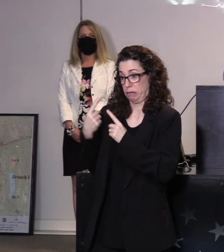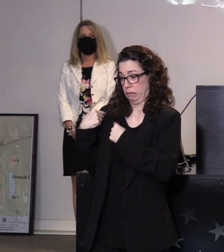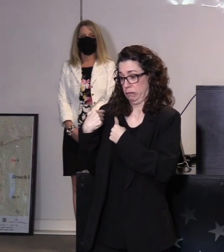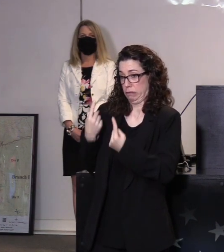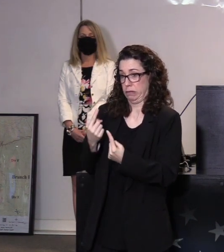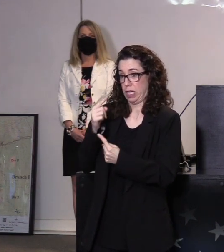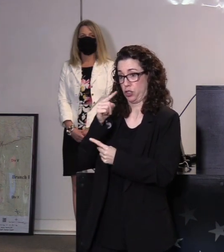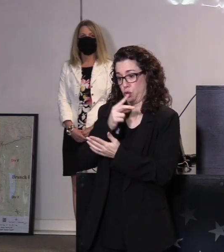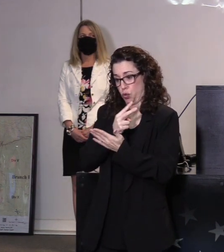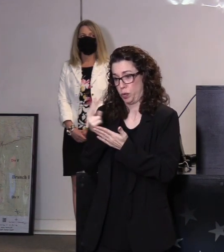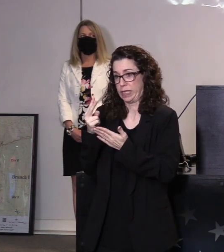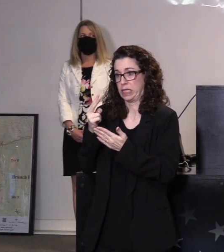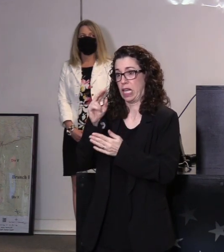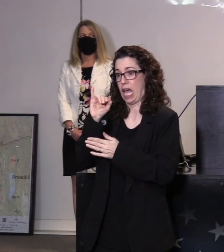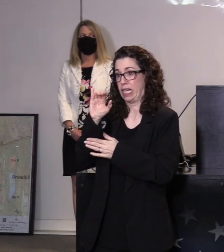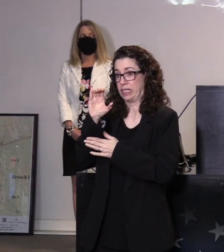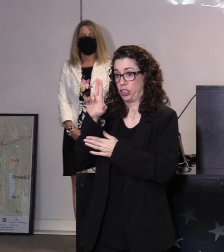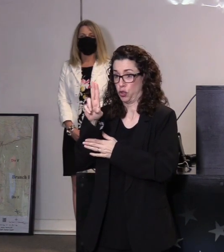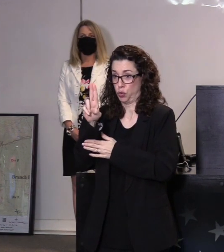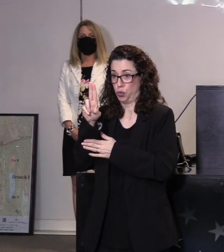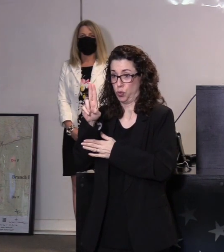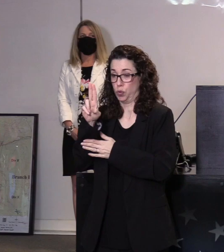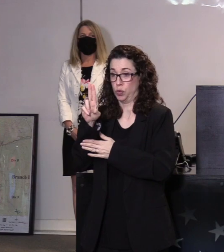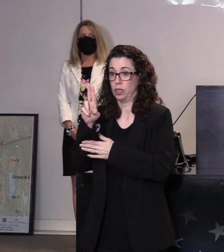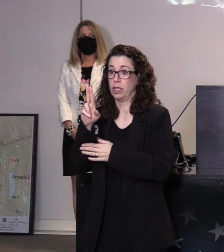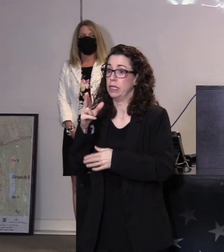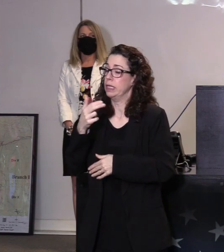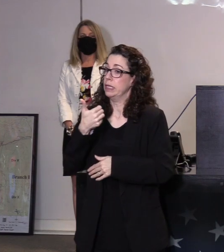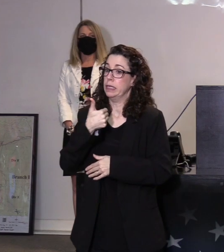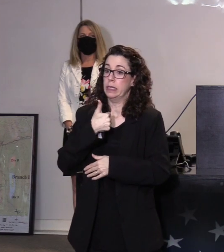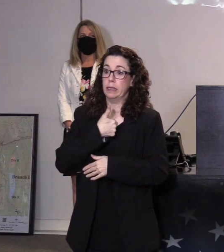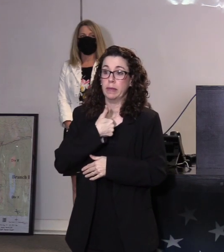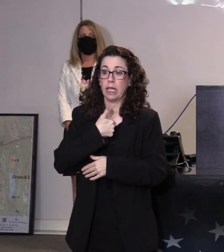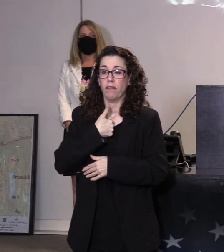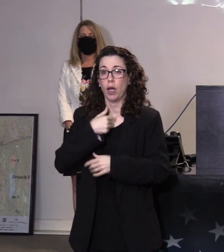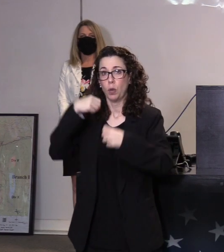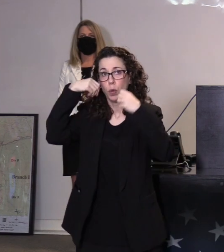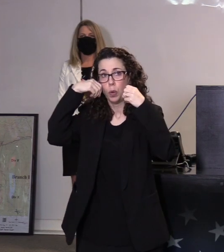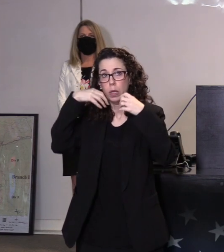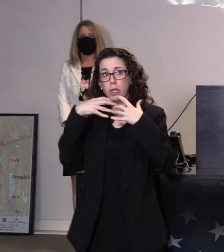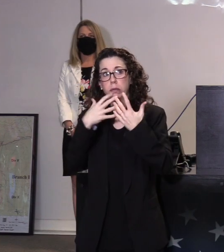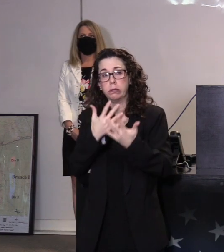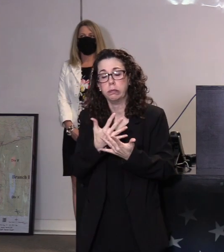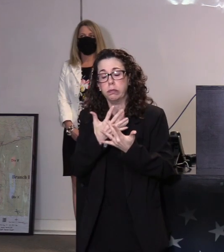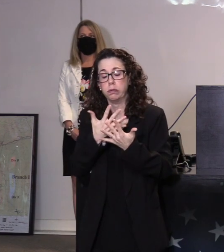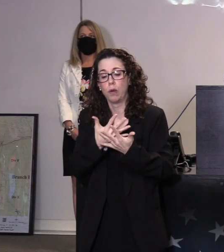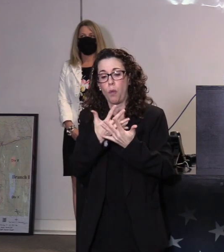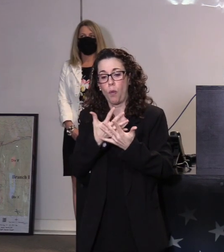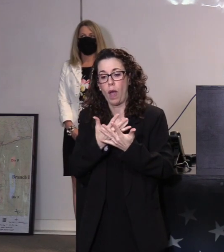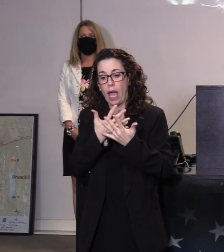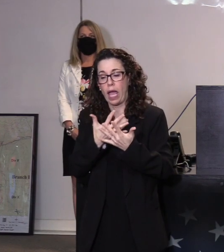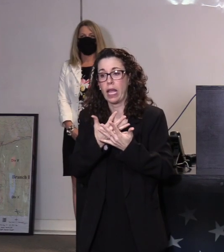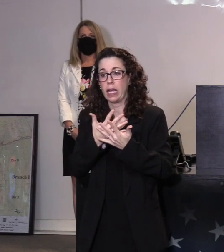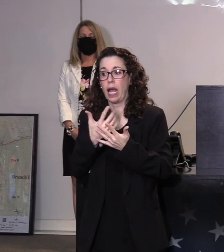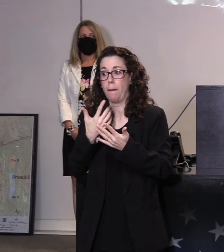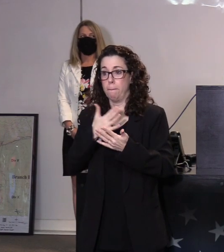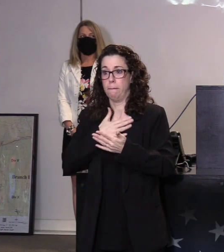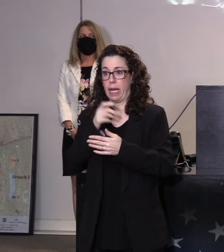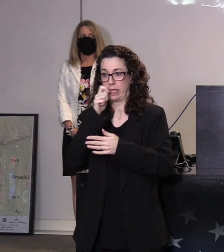virus. I've personally sweated out those days waiting to hear the phone call that your test was